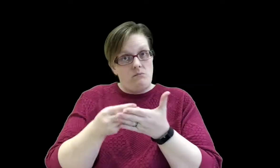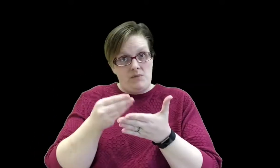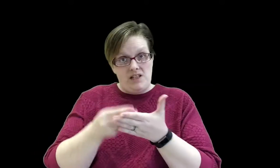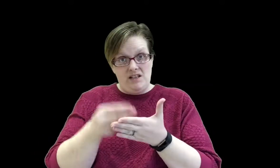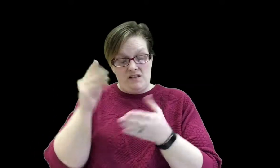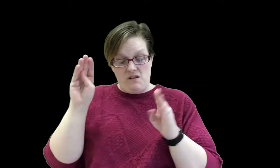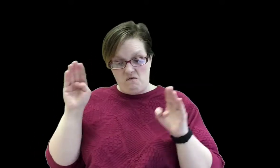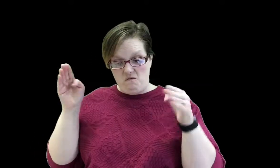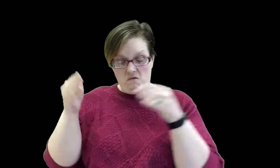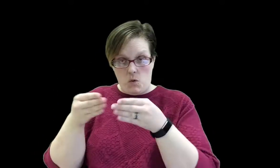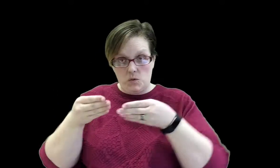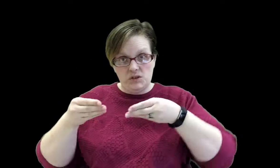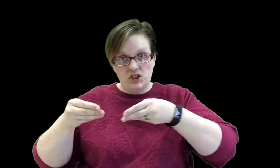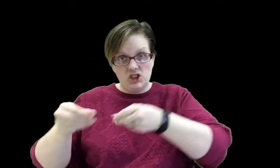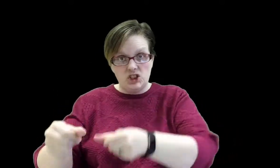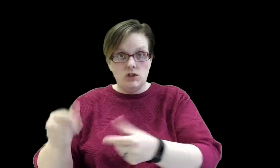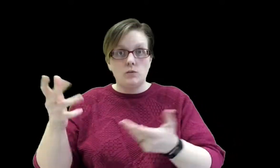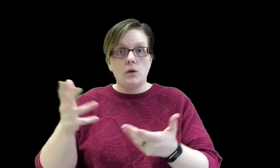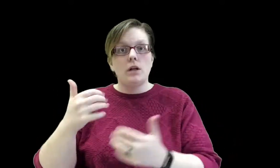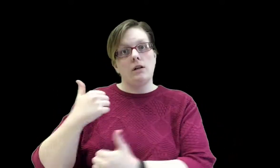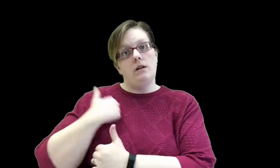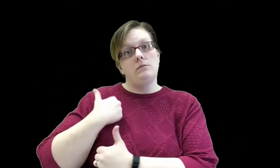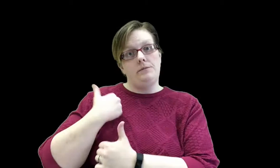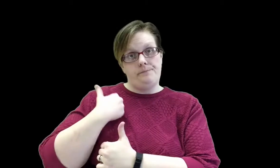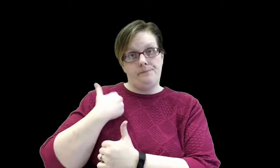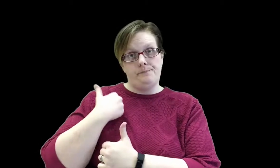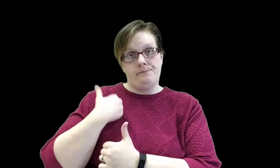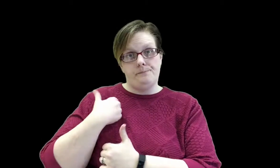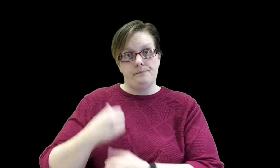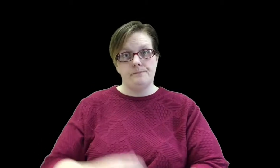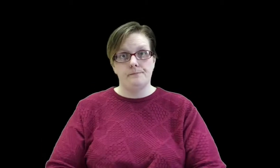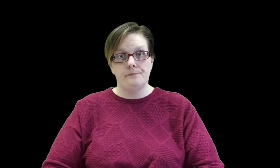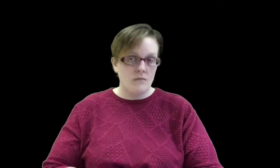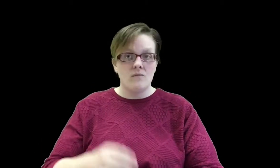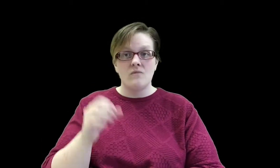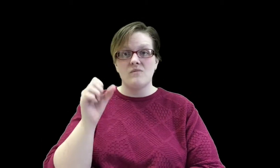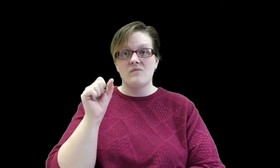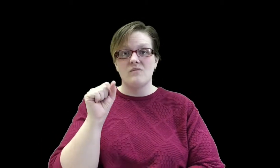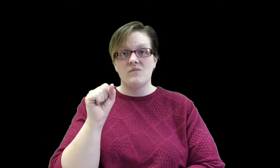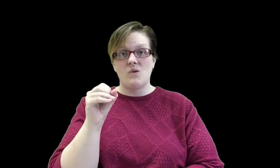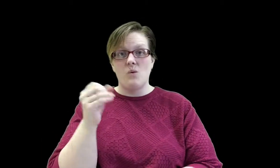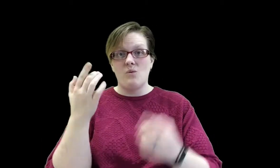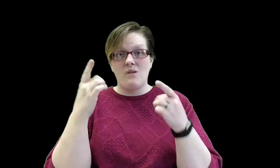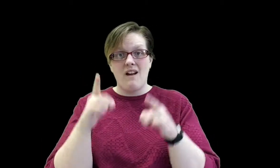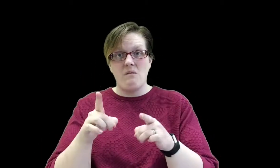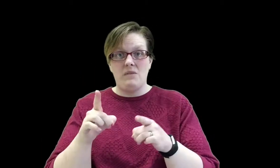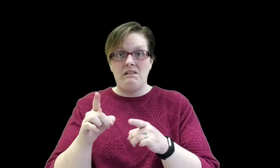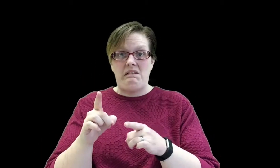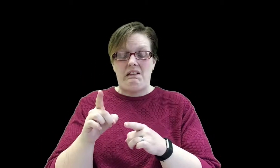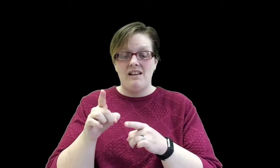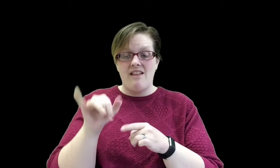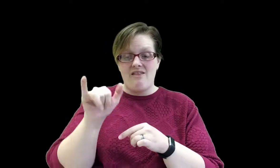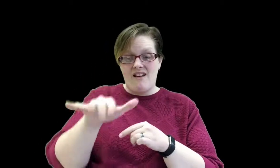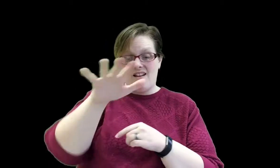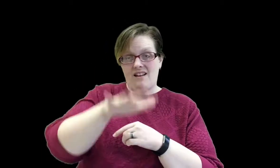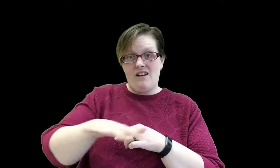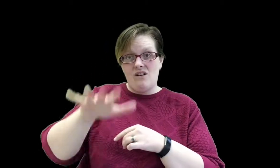everything. And a lot of their money gets dedicated to the army. So what happens as a